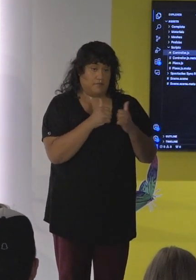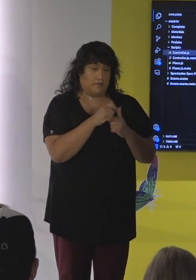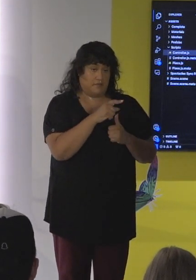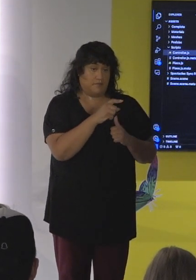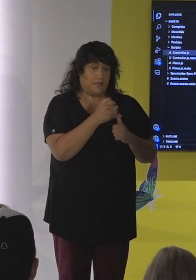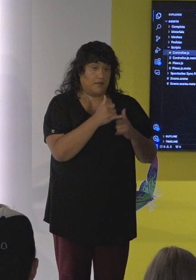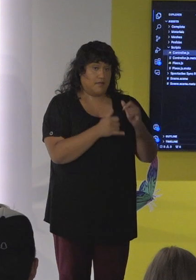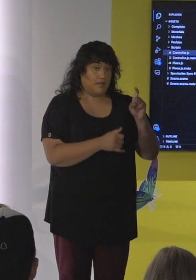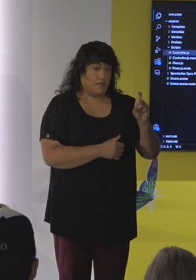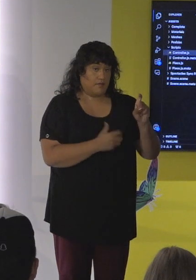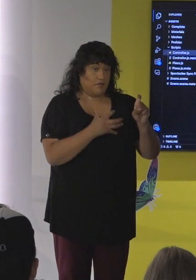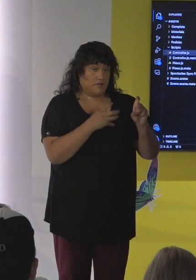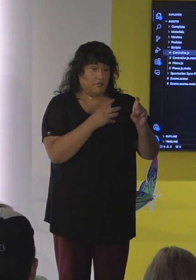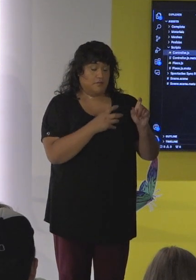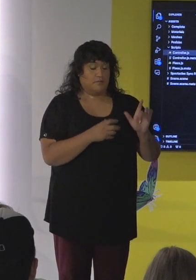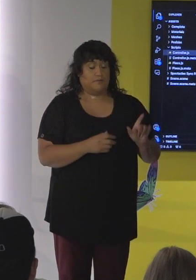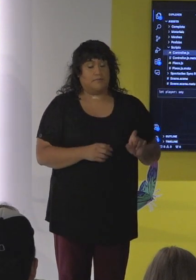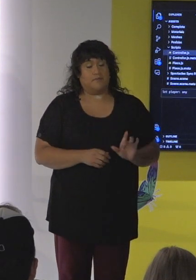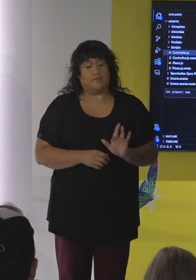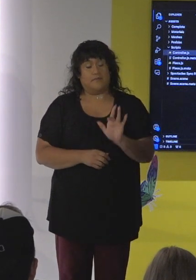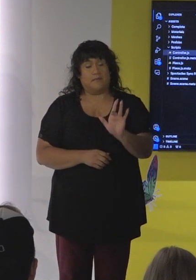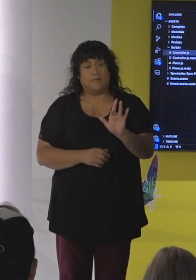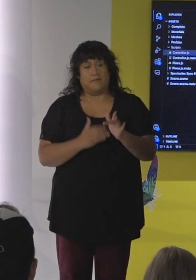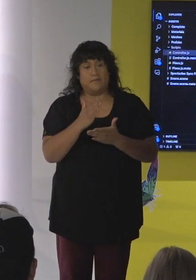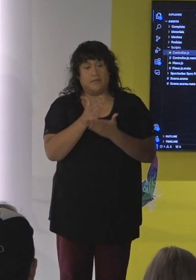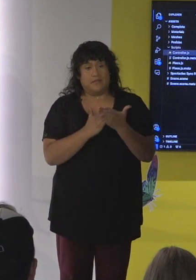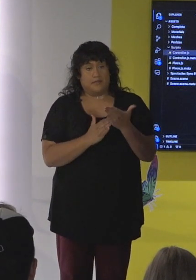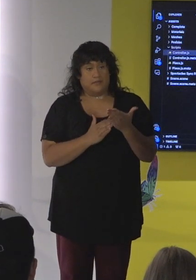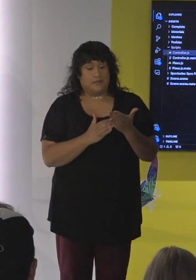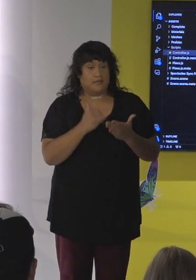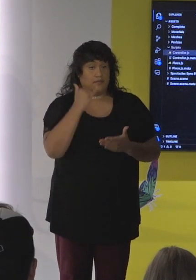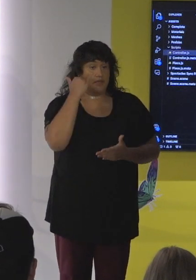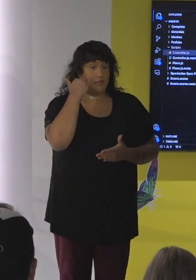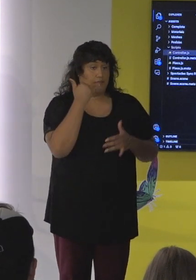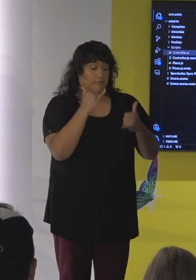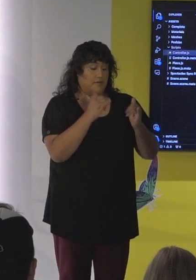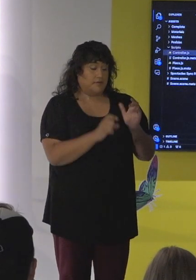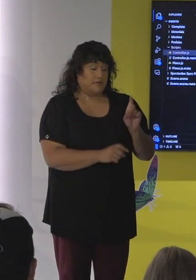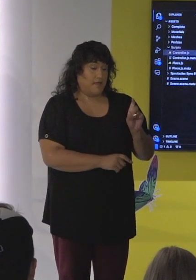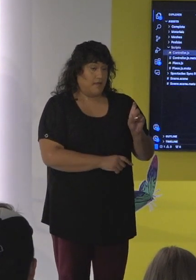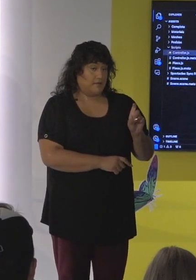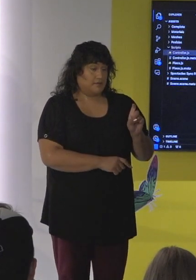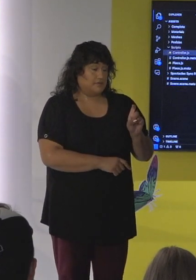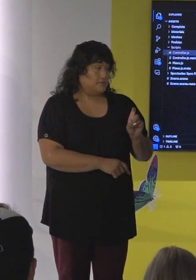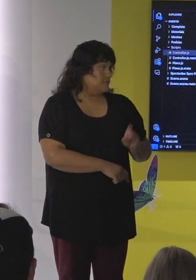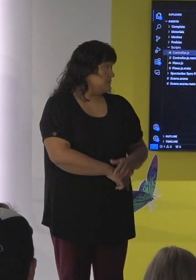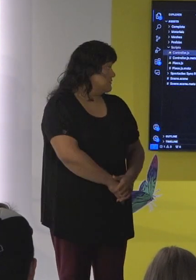player X to spawn their piece. So if player is X,